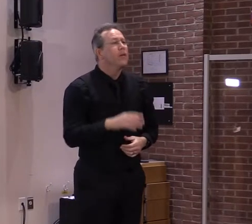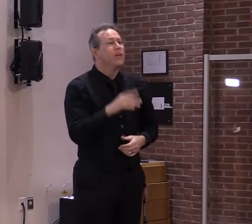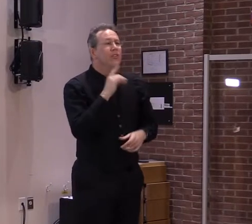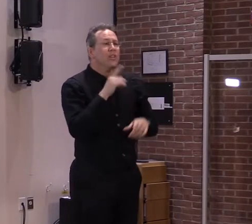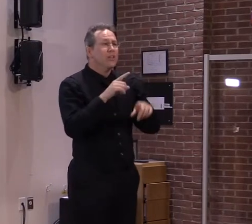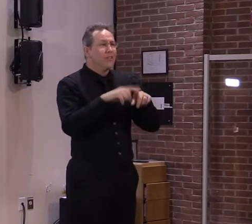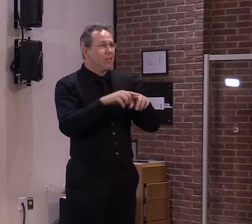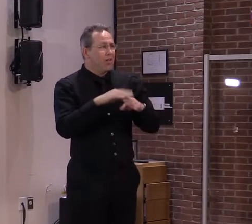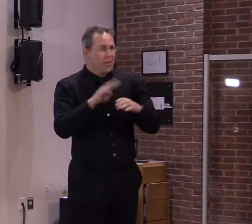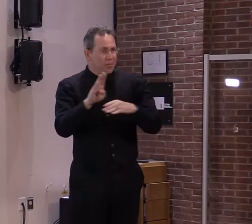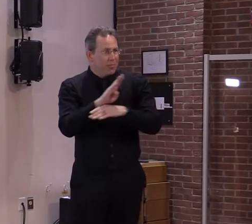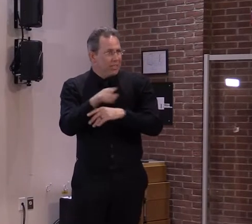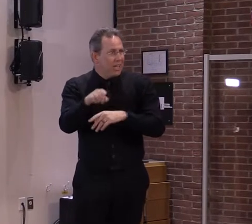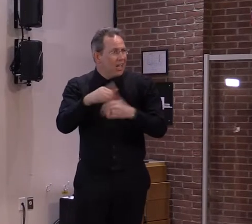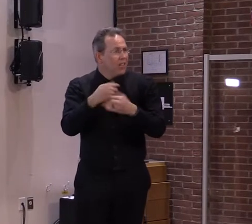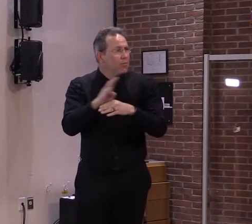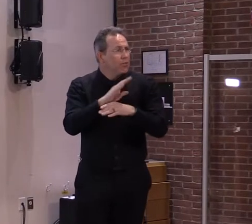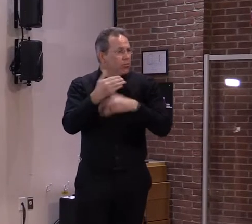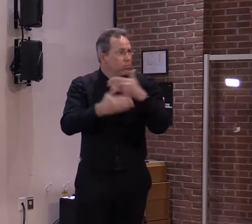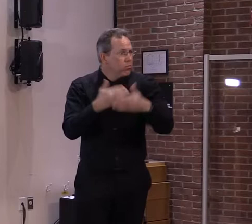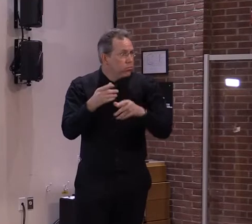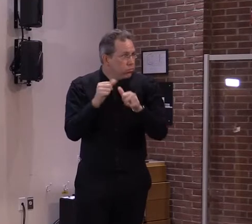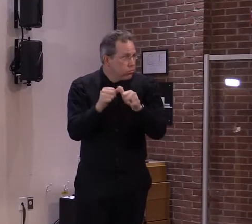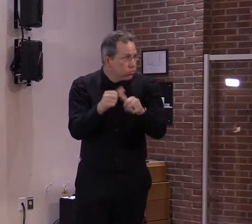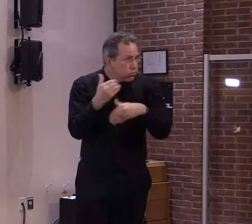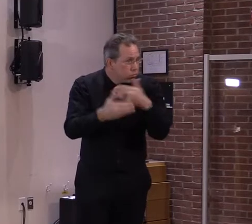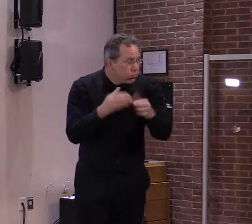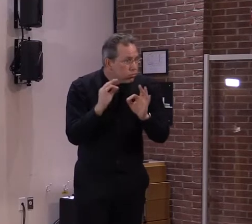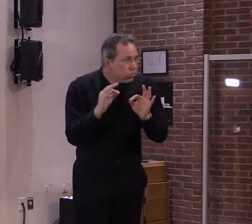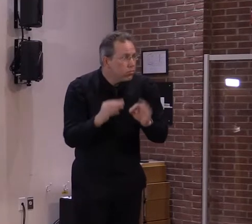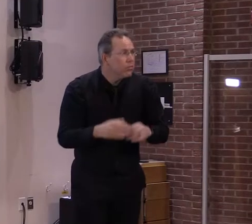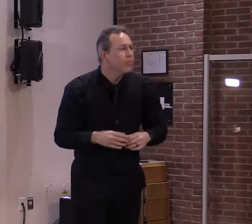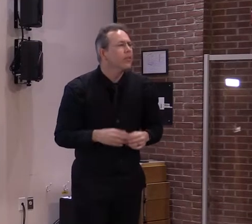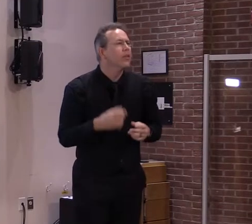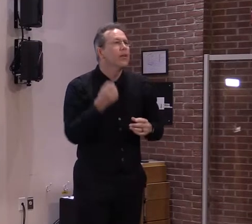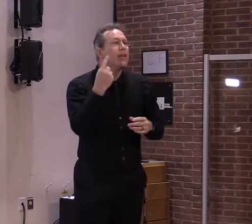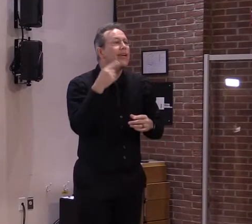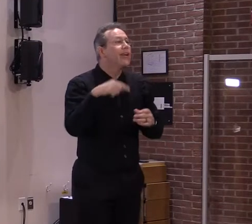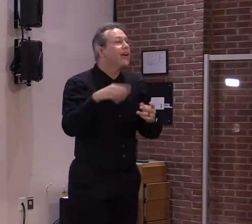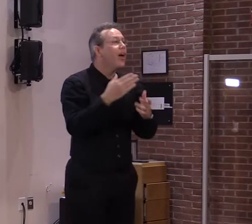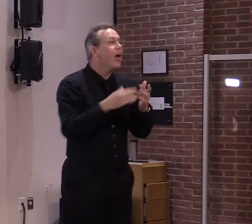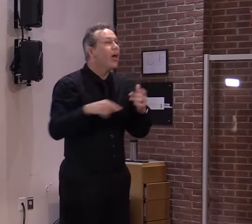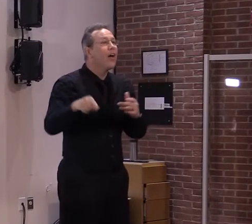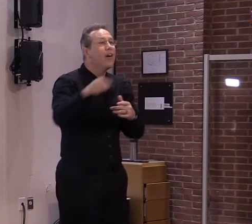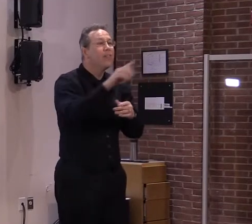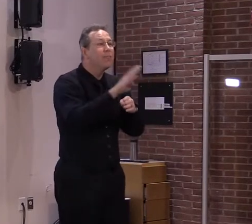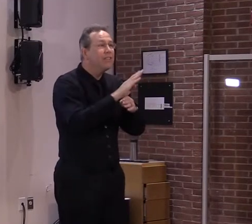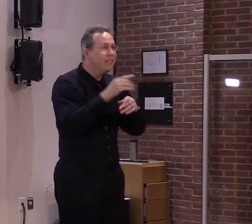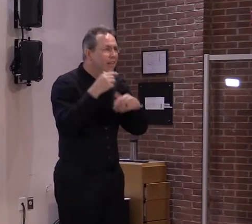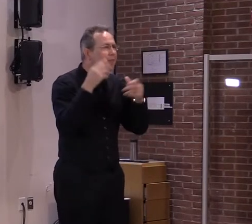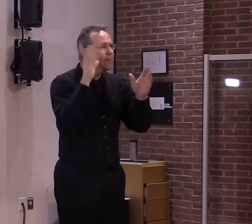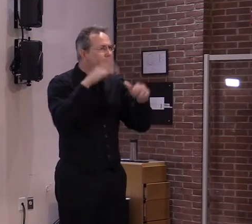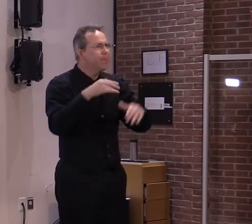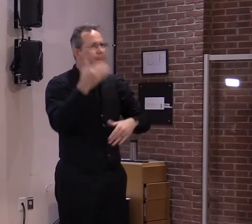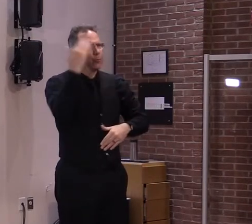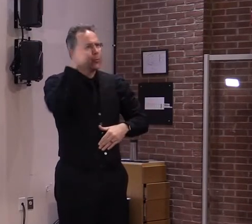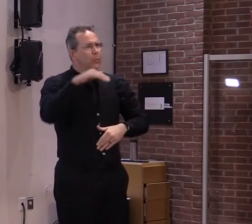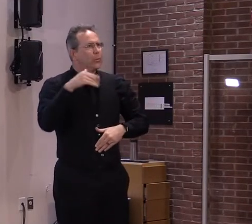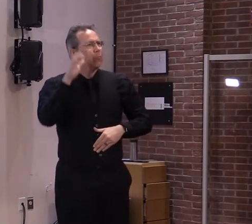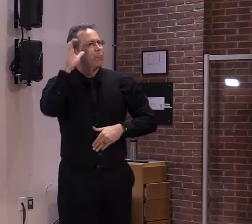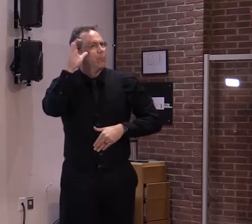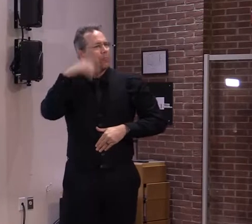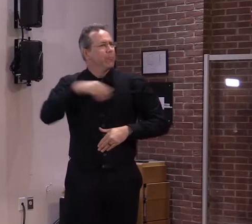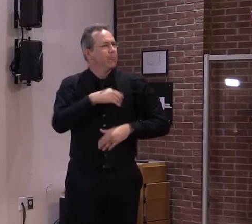it will take all of us to keep the Vermont Forward plan on course. As mitigation measures are loosened, it will be on